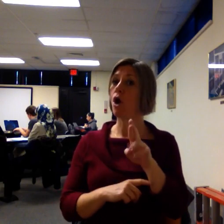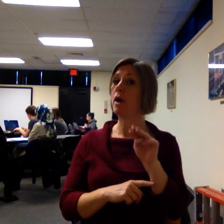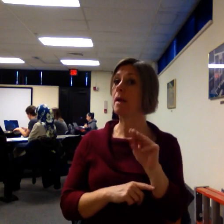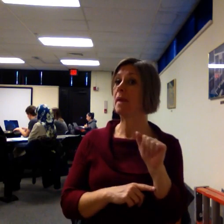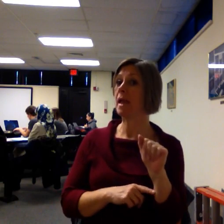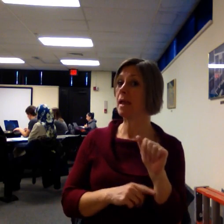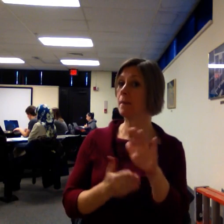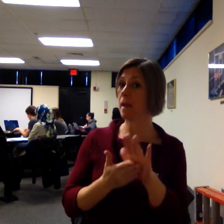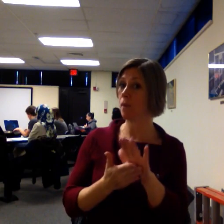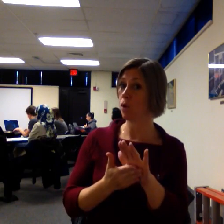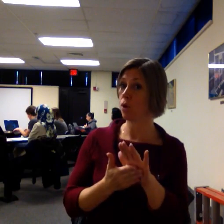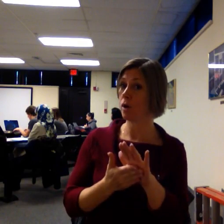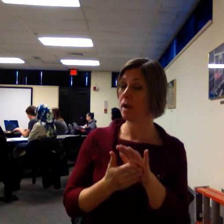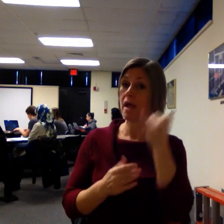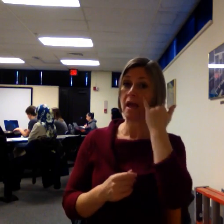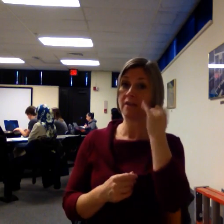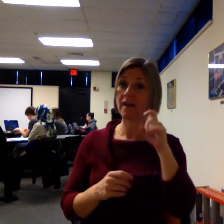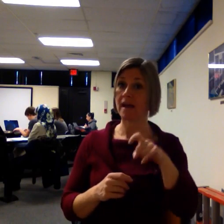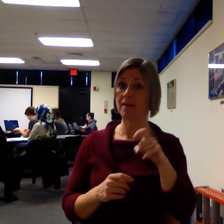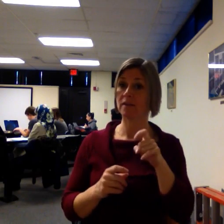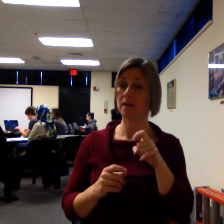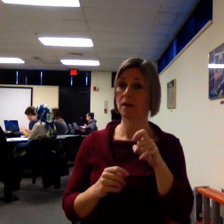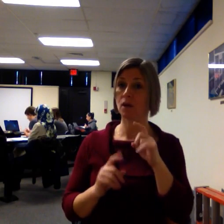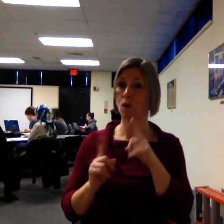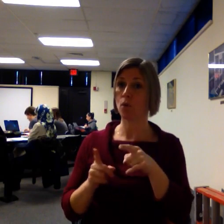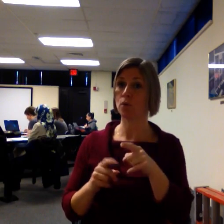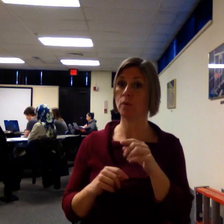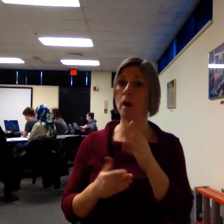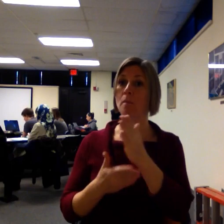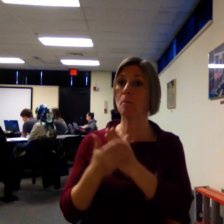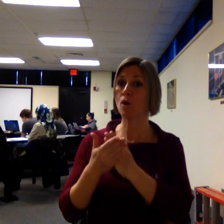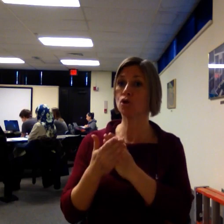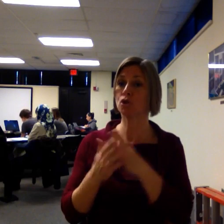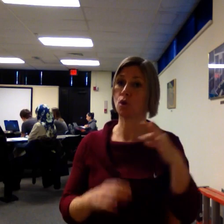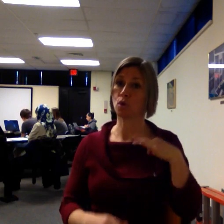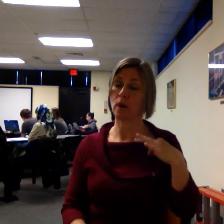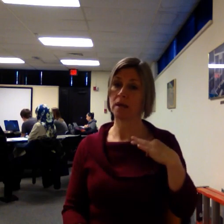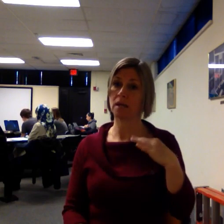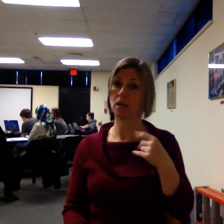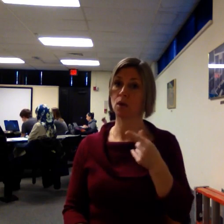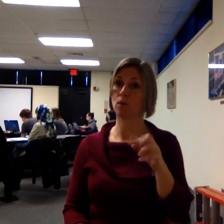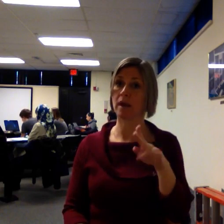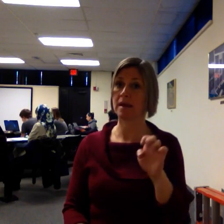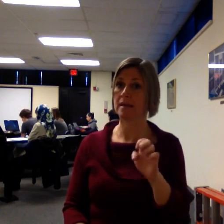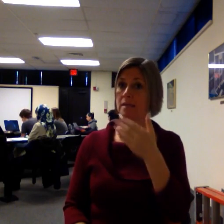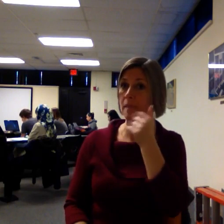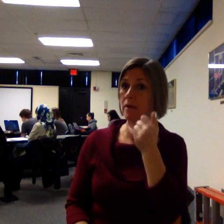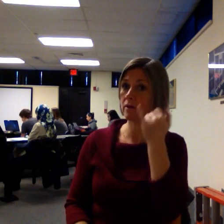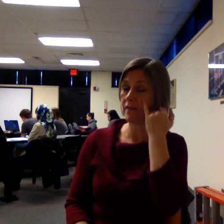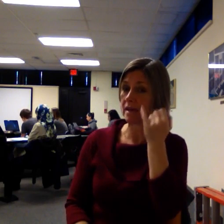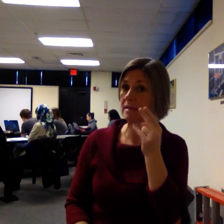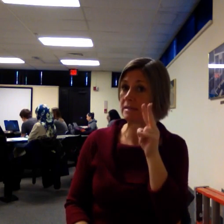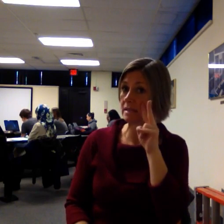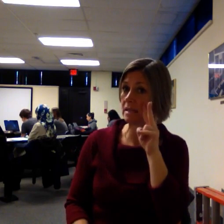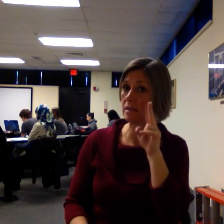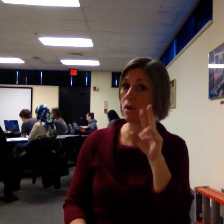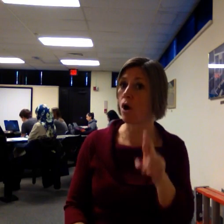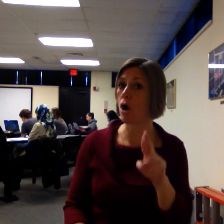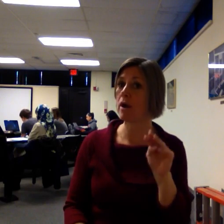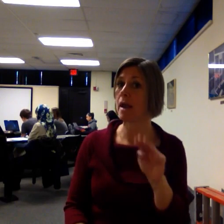you a favor if I have to go back on partial credit grade. If you've made a mistake picking up numbers, it's better if I can see what RMA you were using. If you didn't make a copy